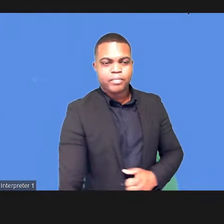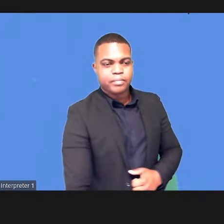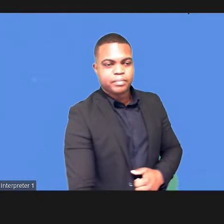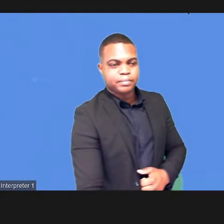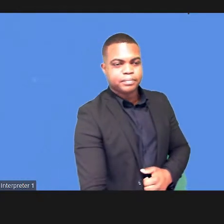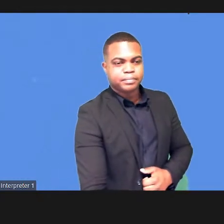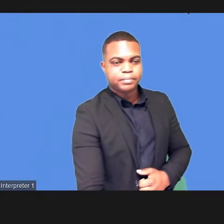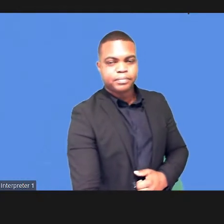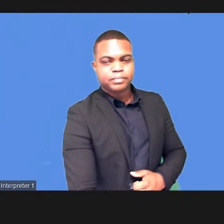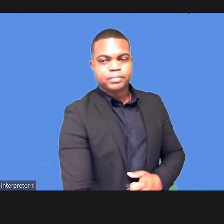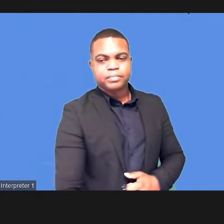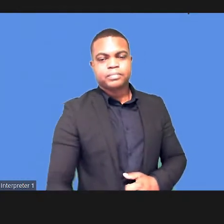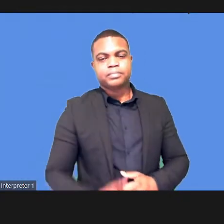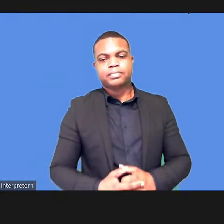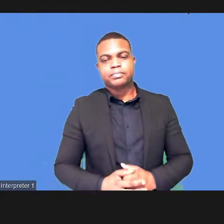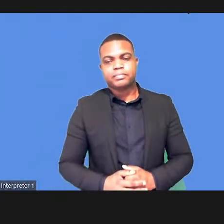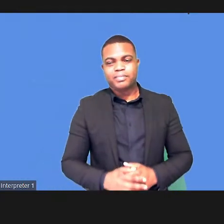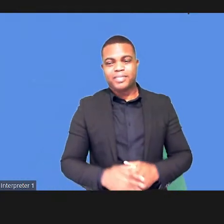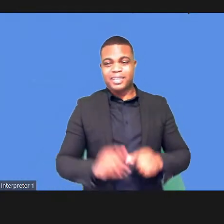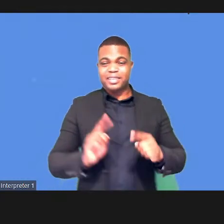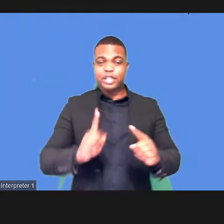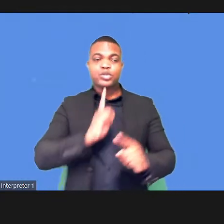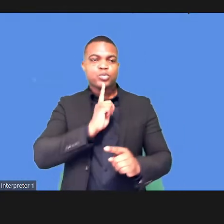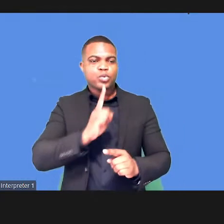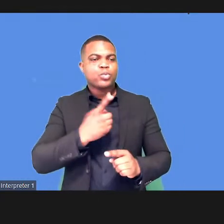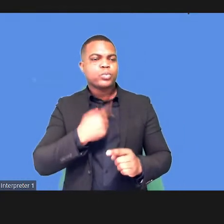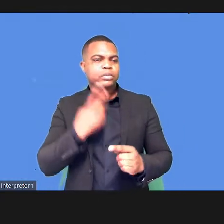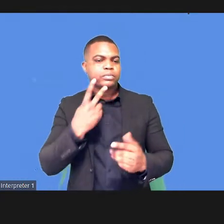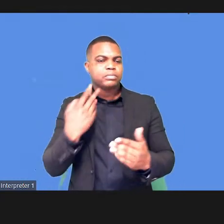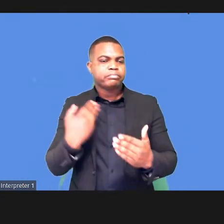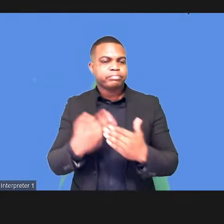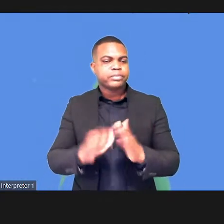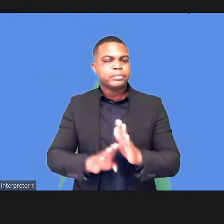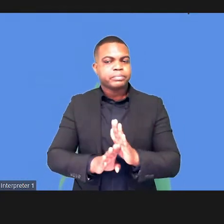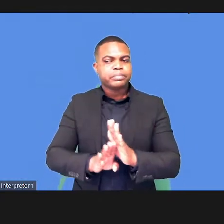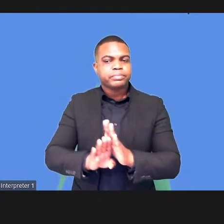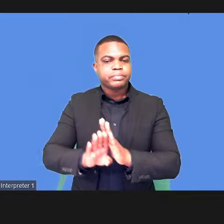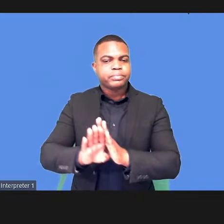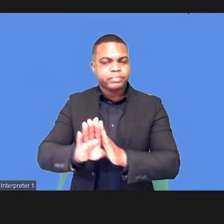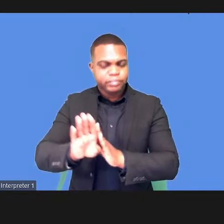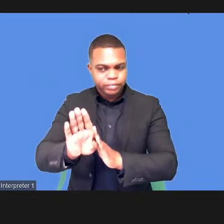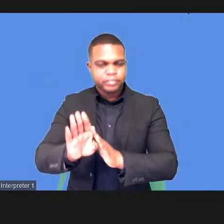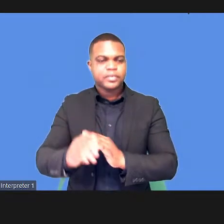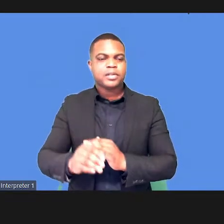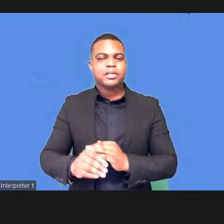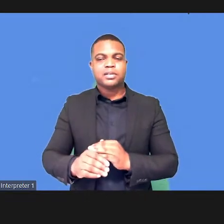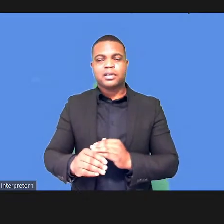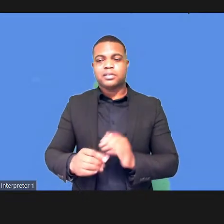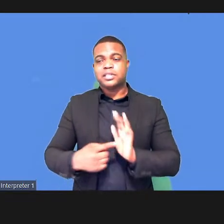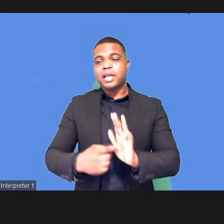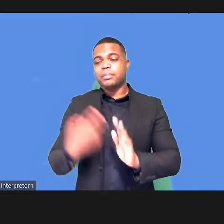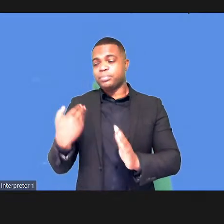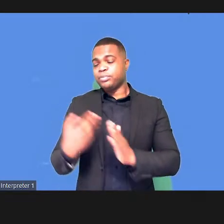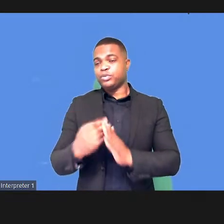through the different reforms of the national statistical systems. For Niger,